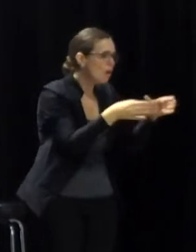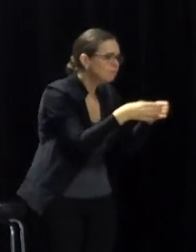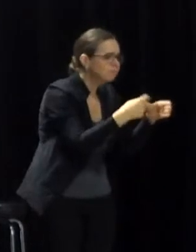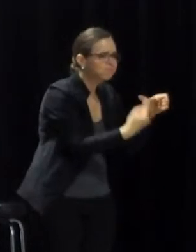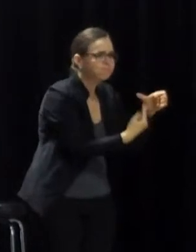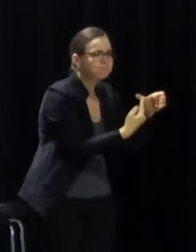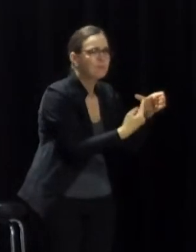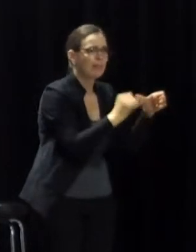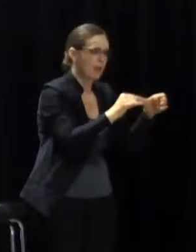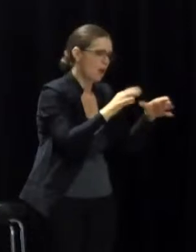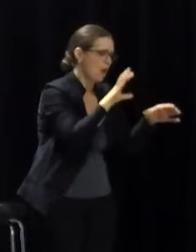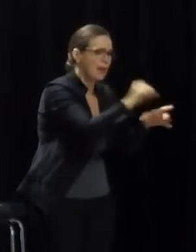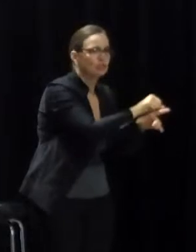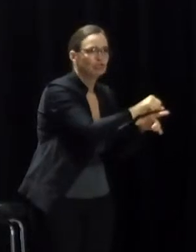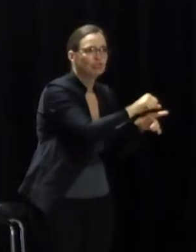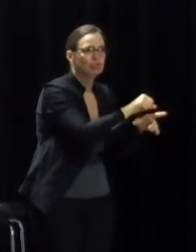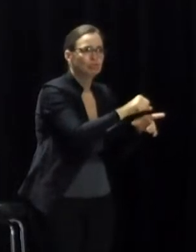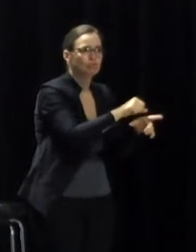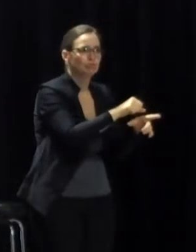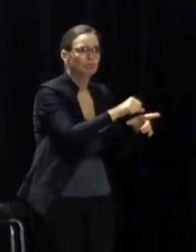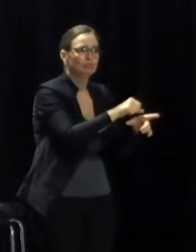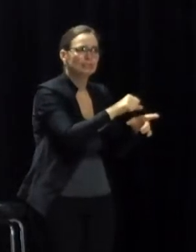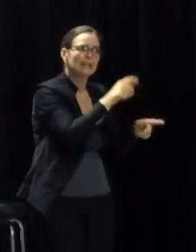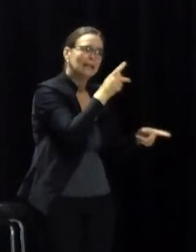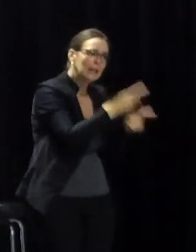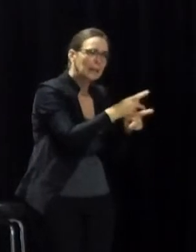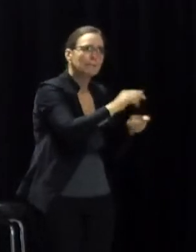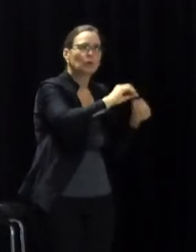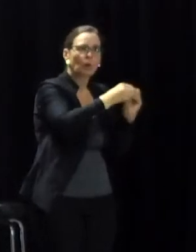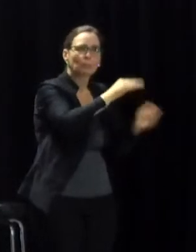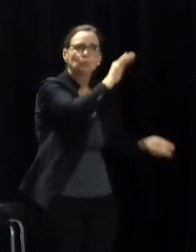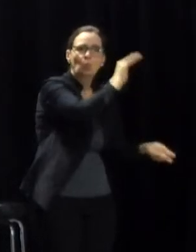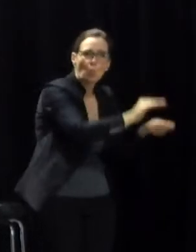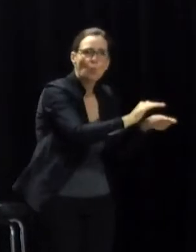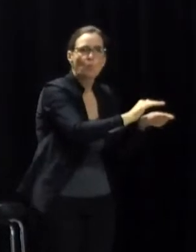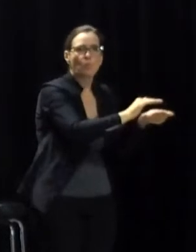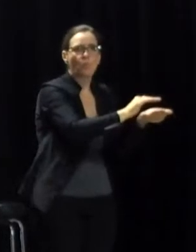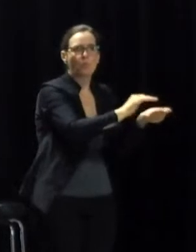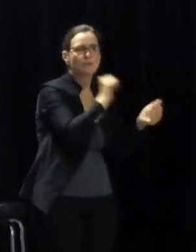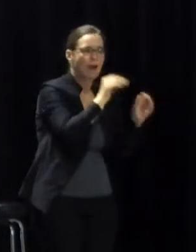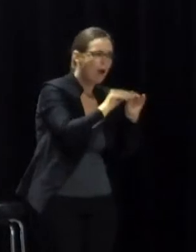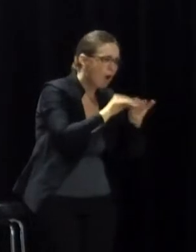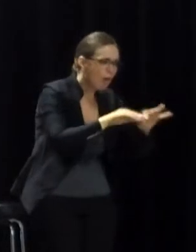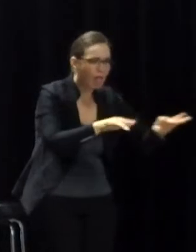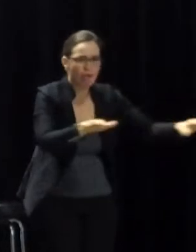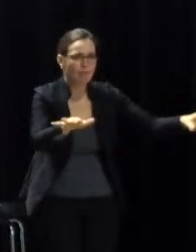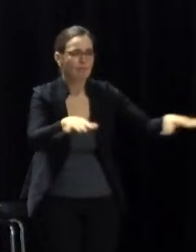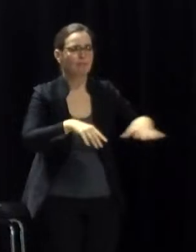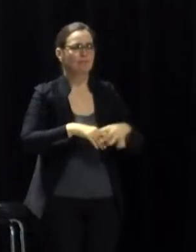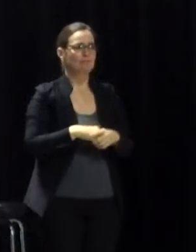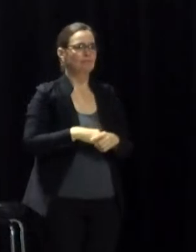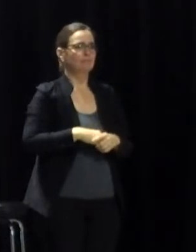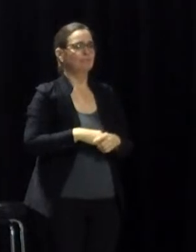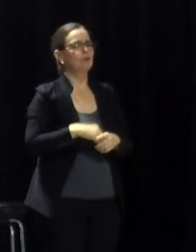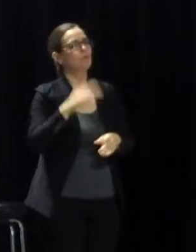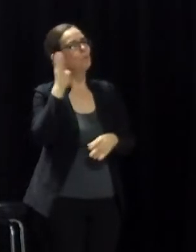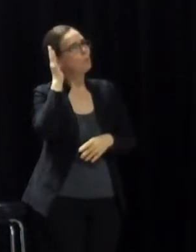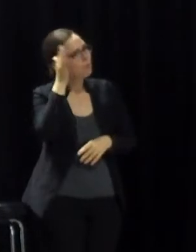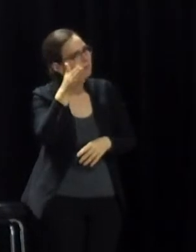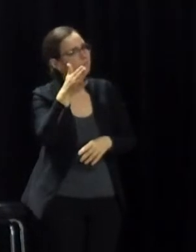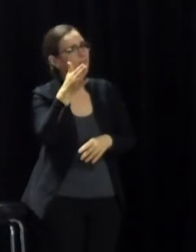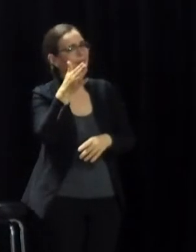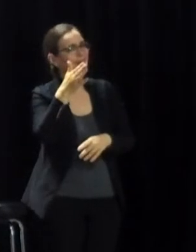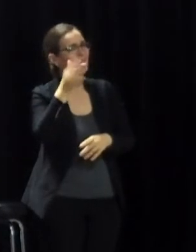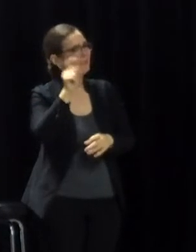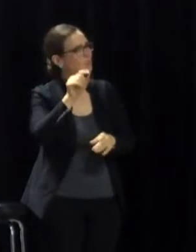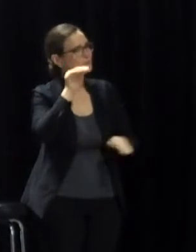cases. So we're doing everything we can, and we're going to message like crazy so people get it. Because what